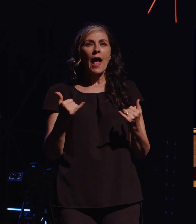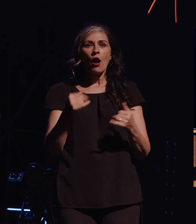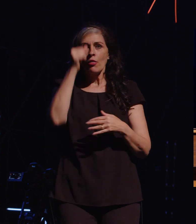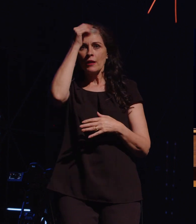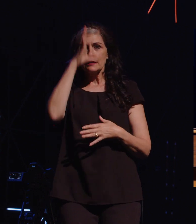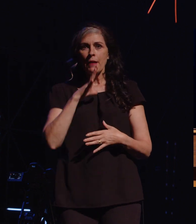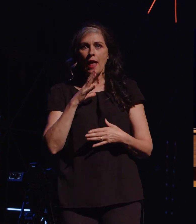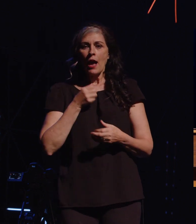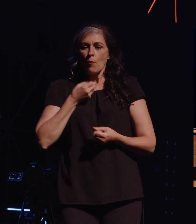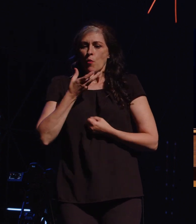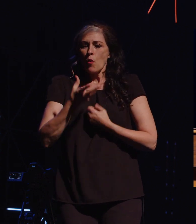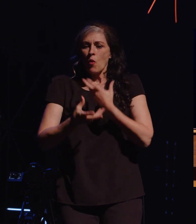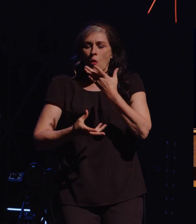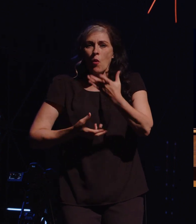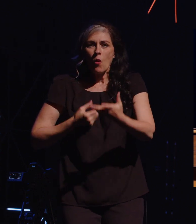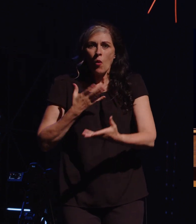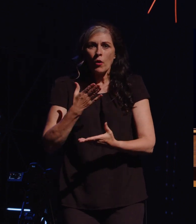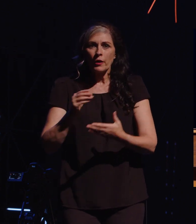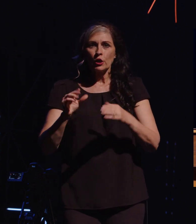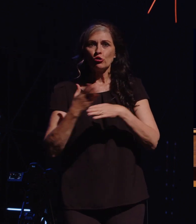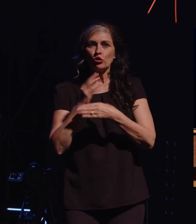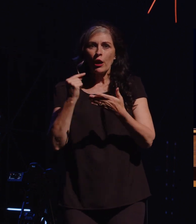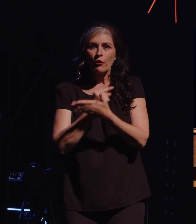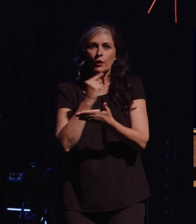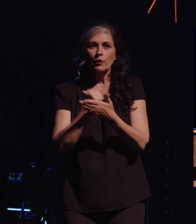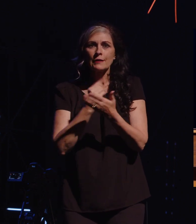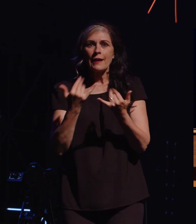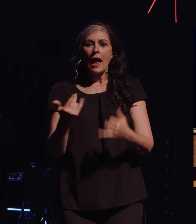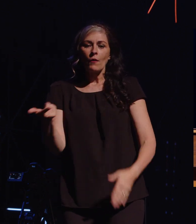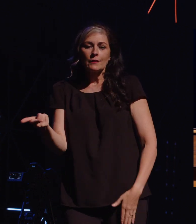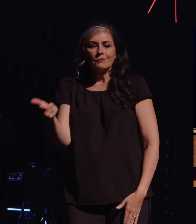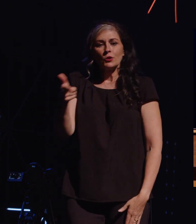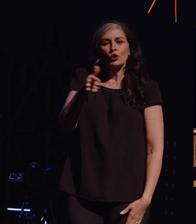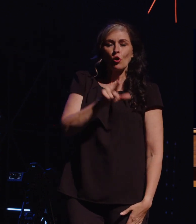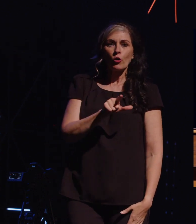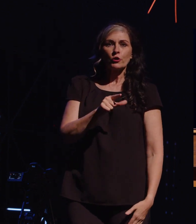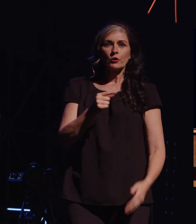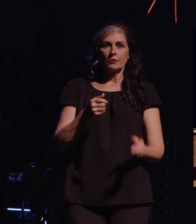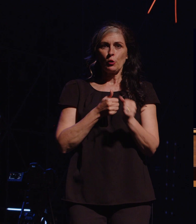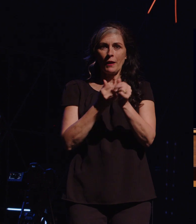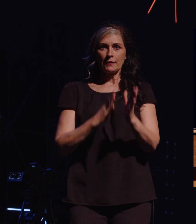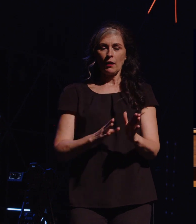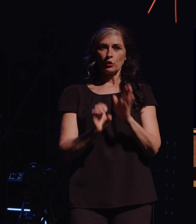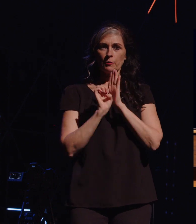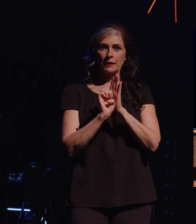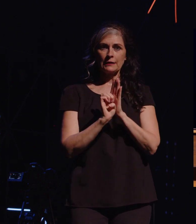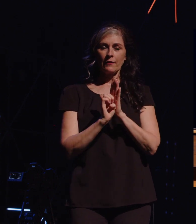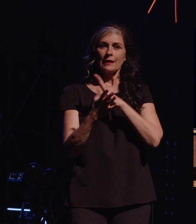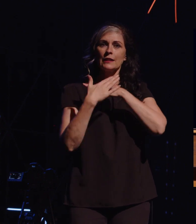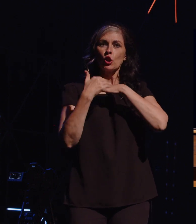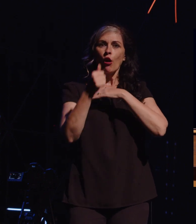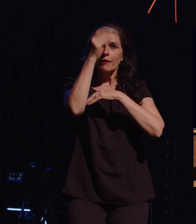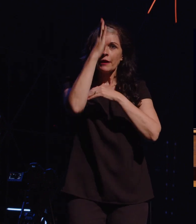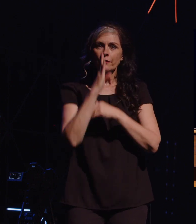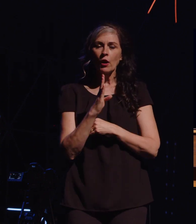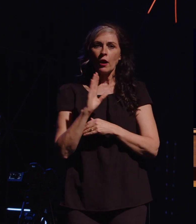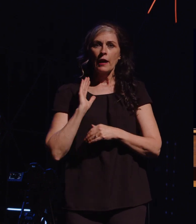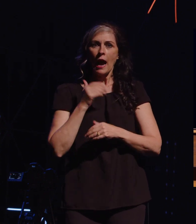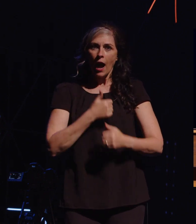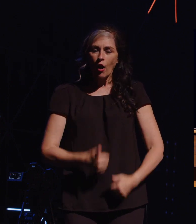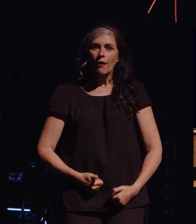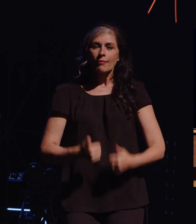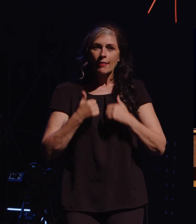into my life, shared the gospel with me, and told me now it's your turn to make disciples and to be this example. I mean, this is the calling of God in our